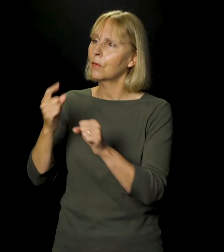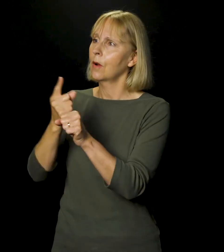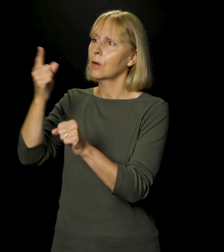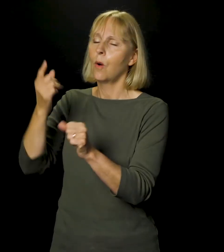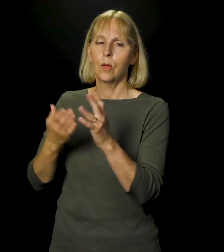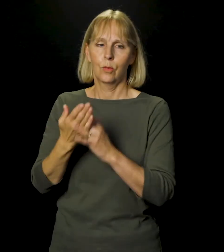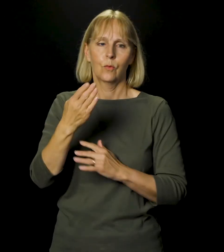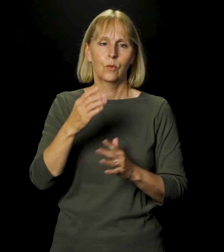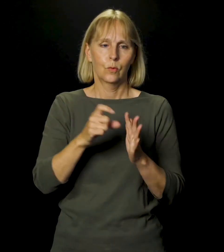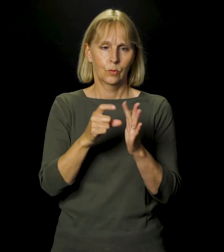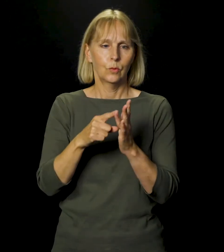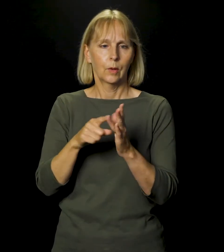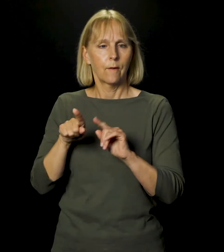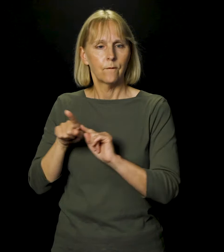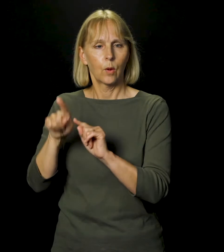within you.